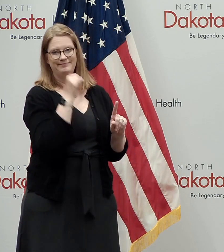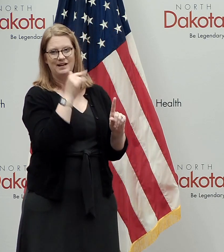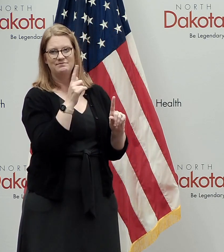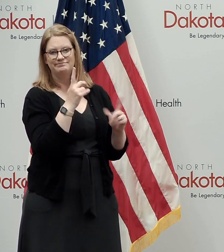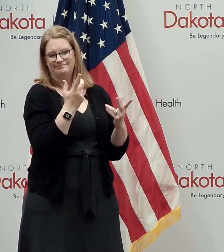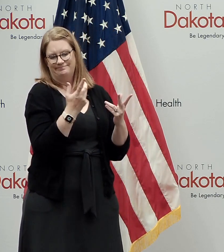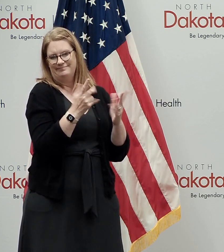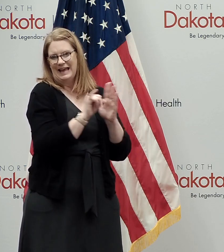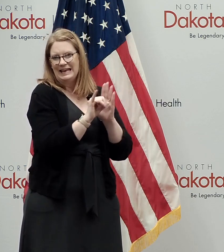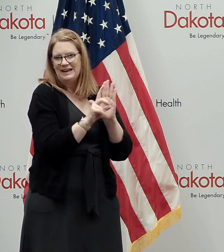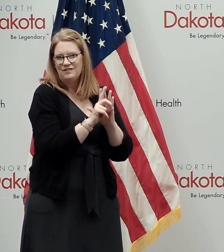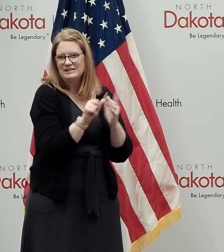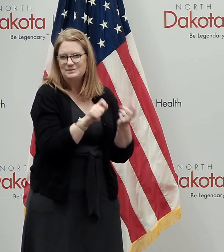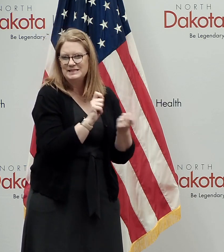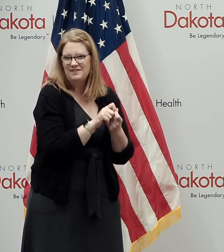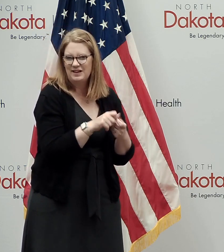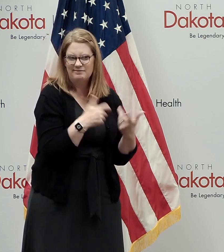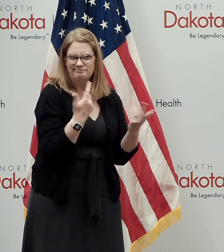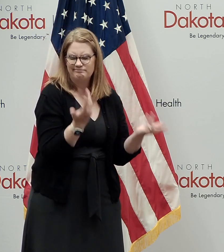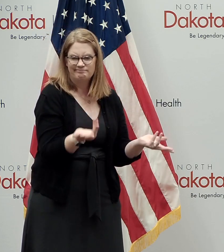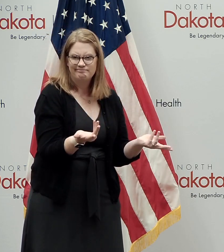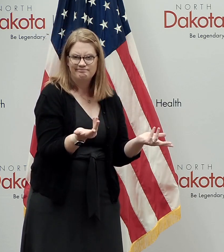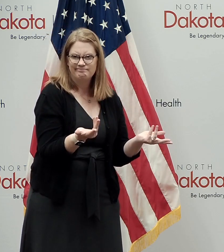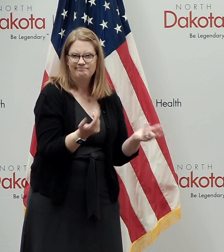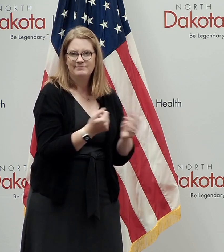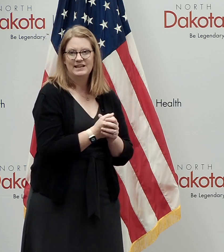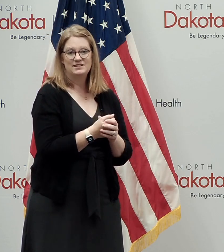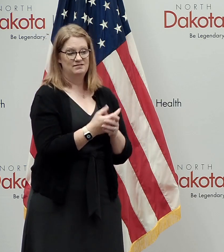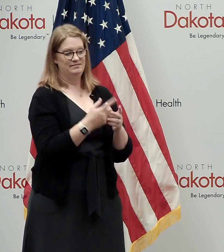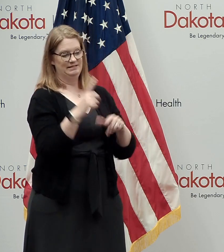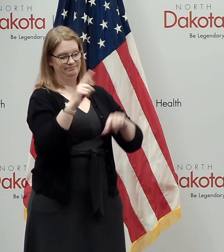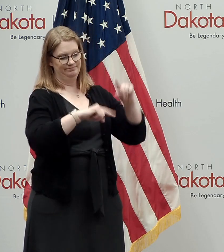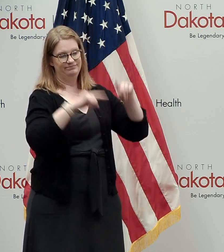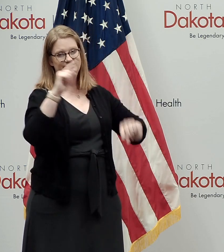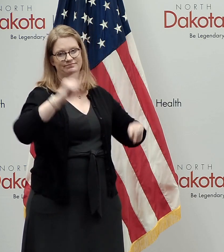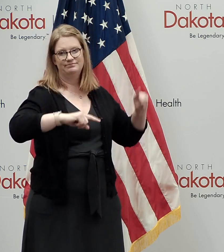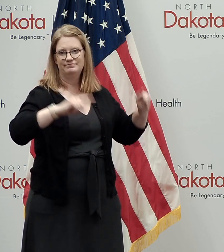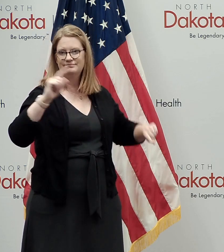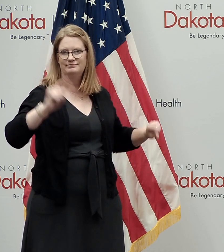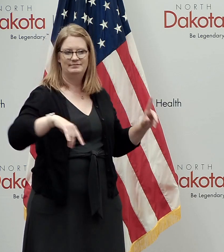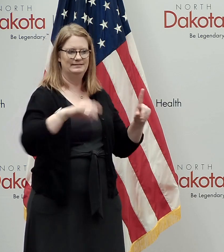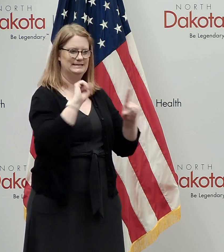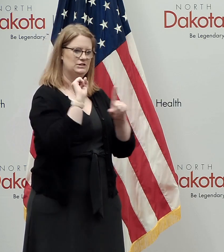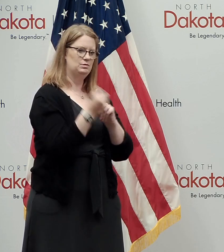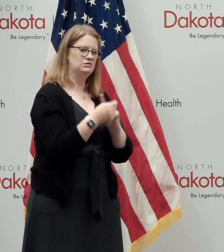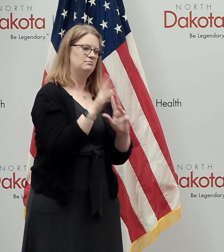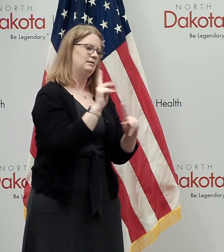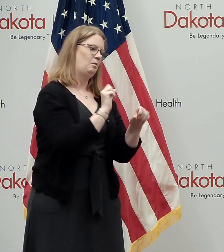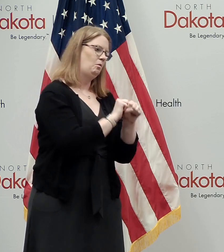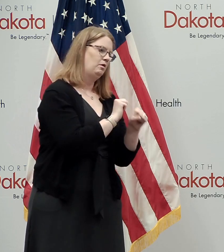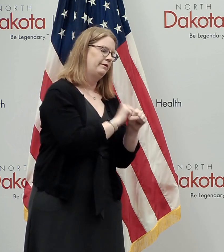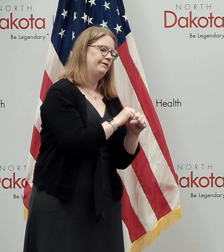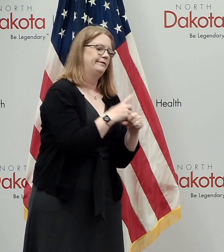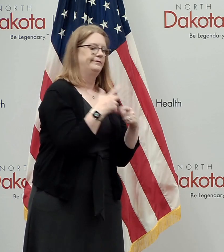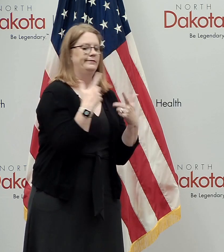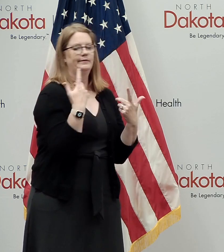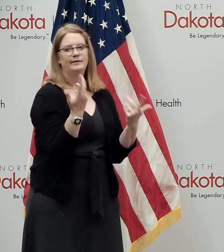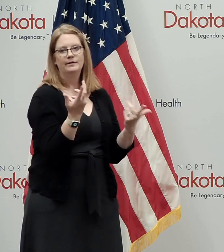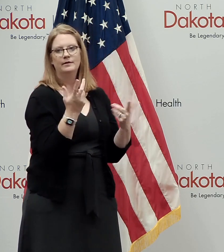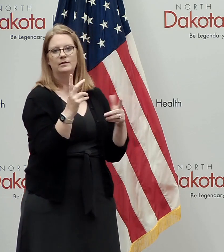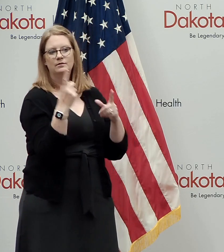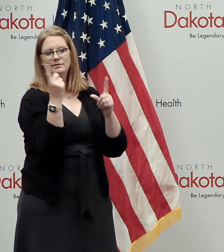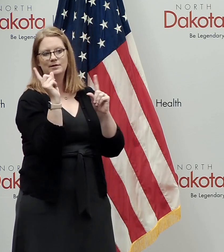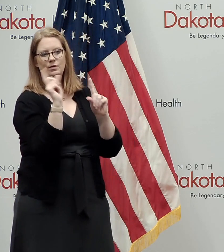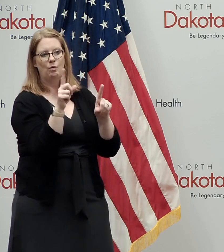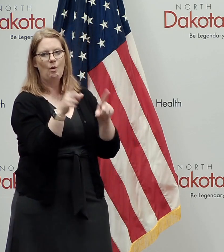anything specific. It's, through a broad range of interactions with, people working, people going to